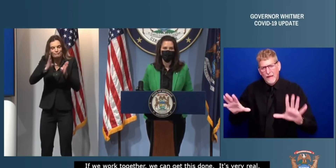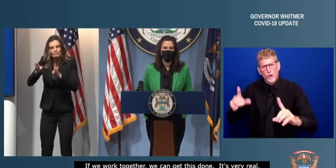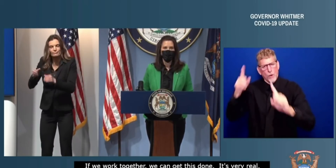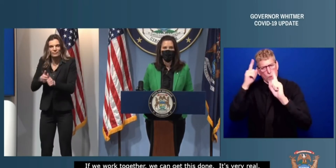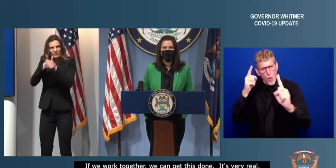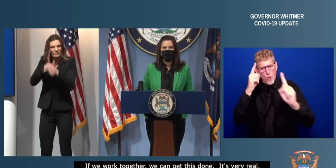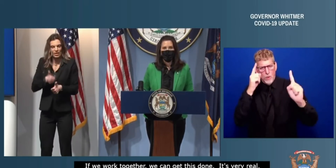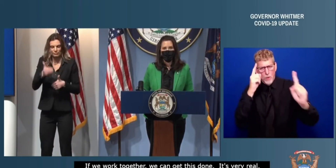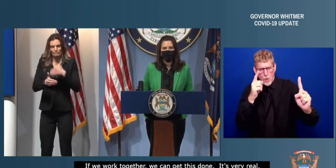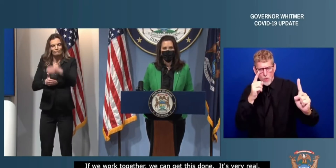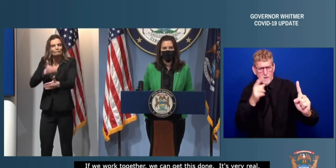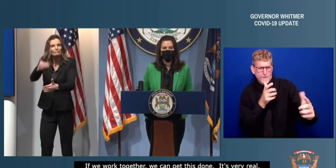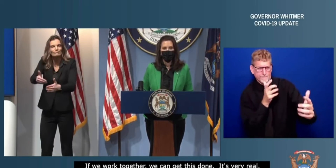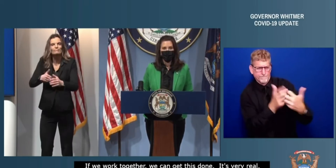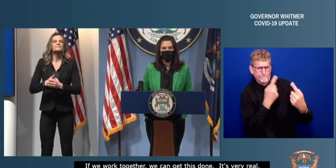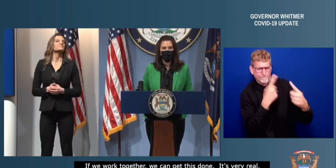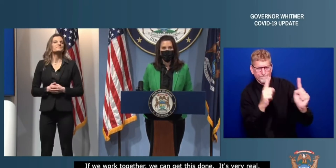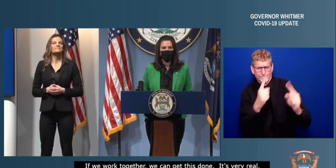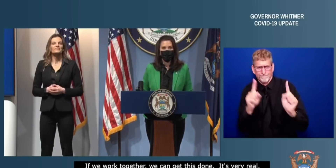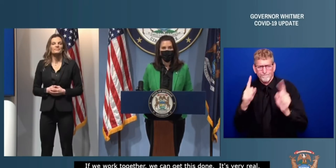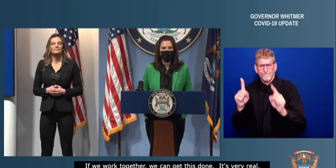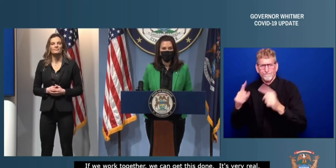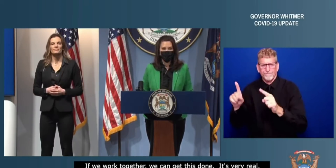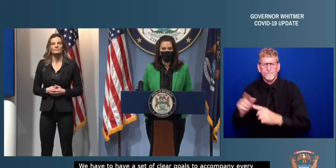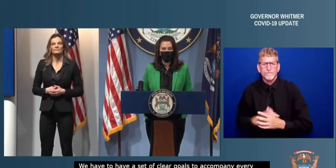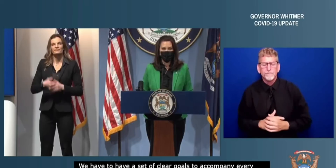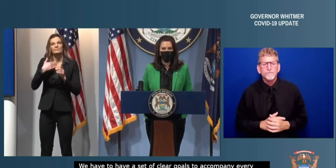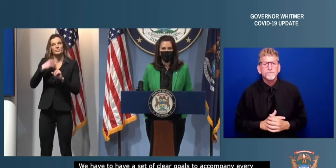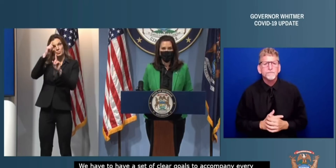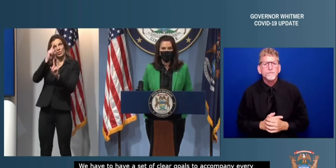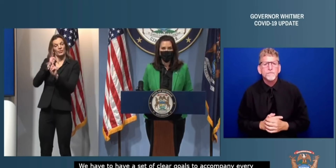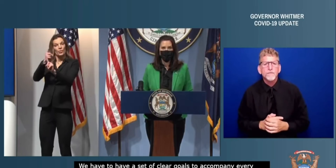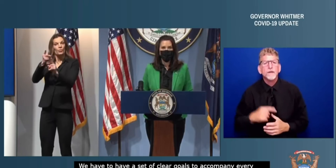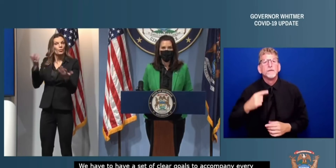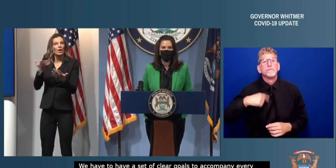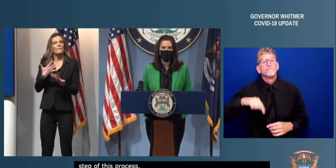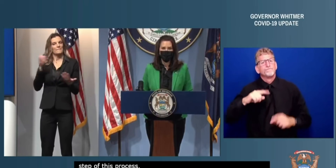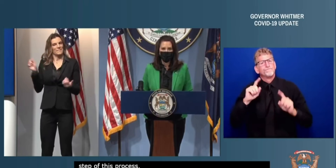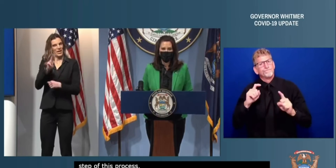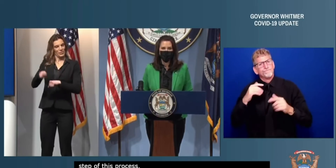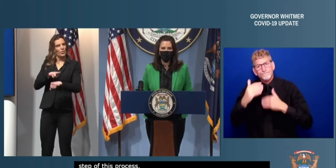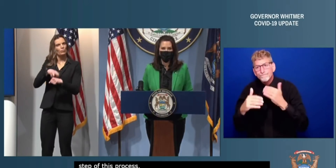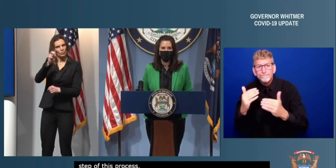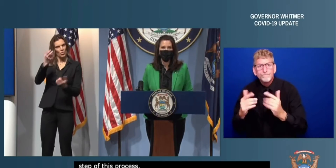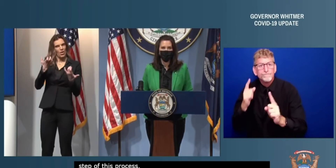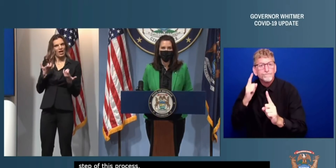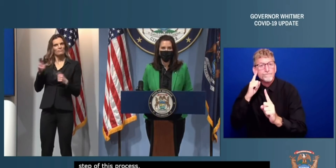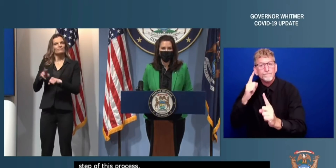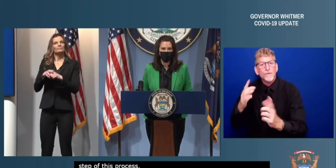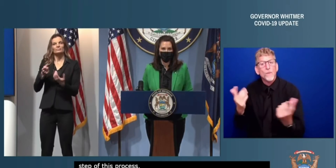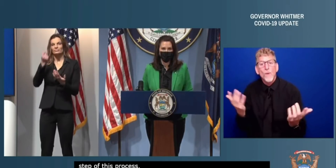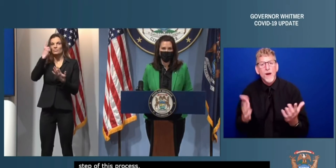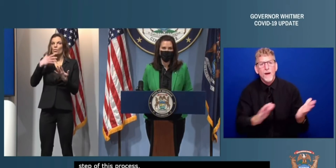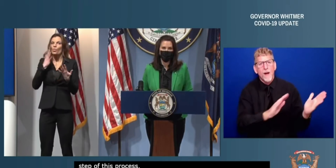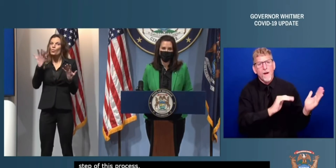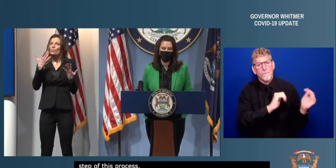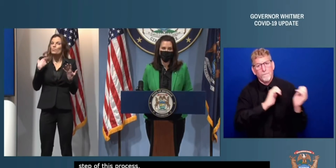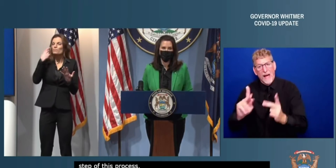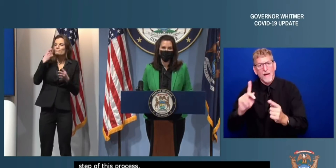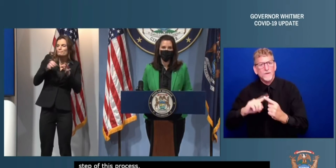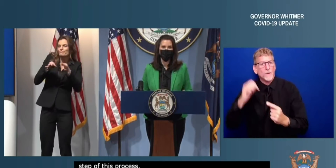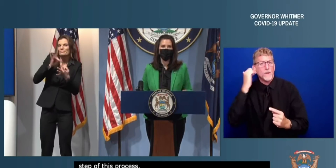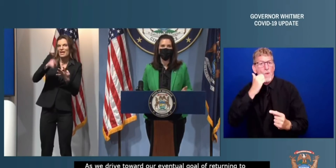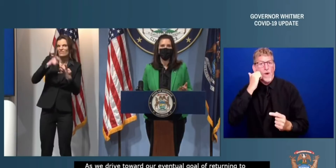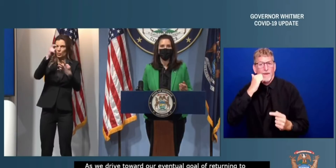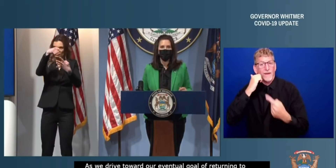process. As we drive toward our eventual goal of returning to normal, we will pass checkpoints along the way that will allow us